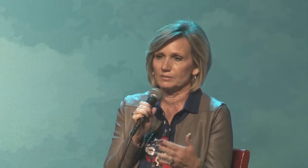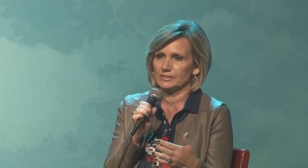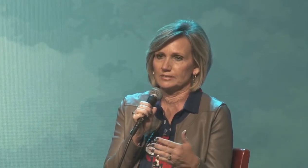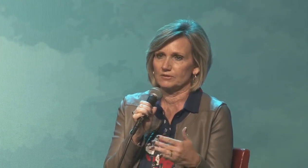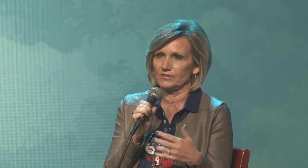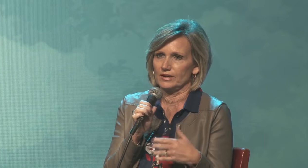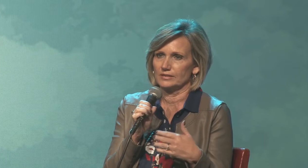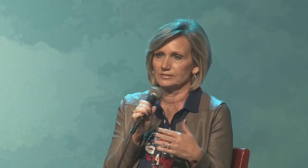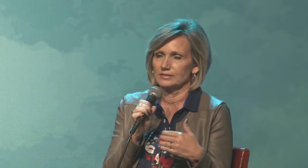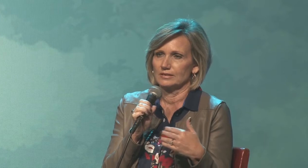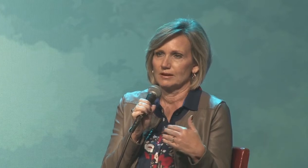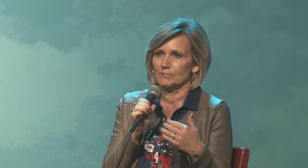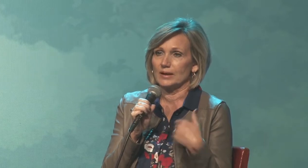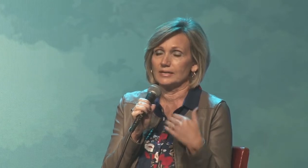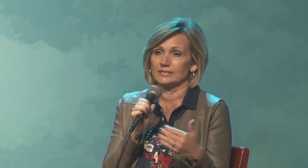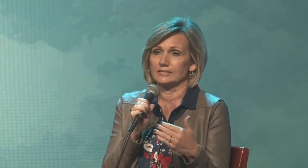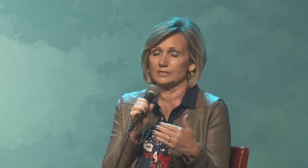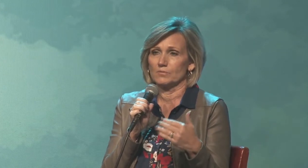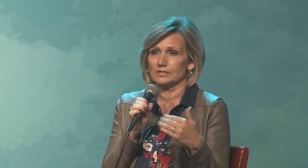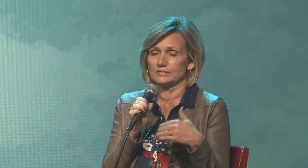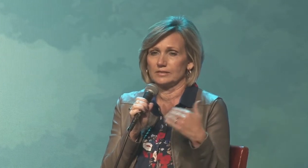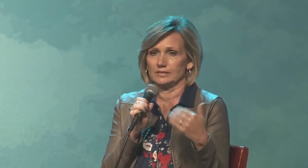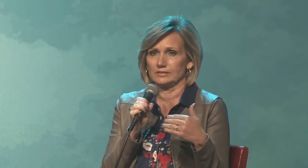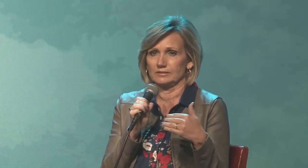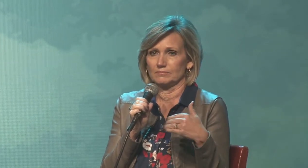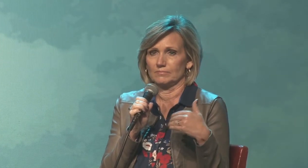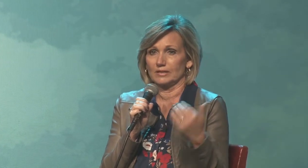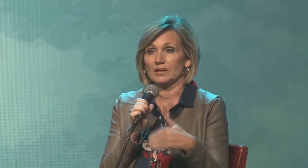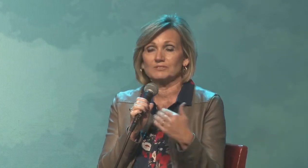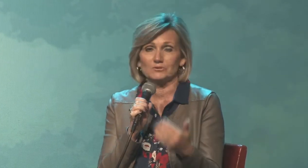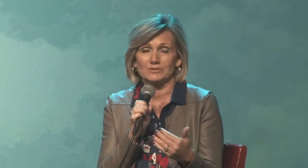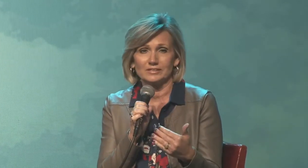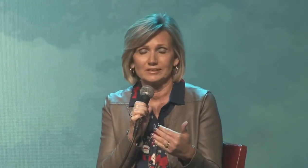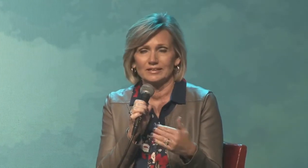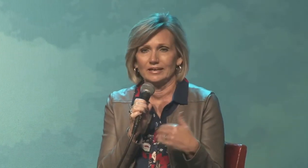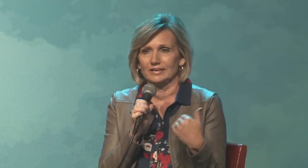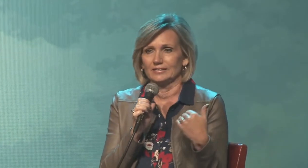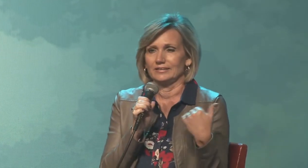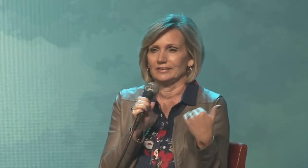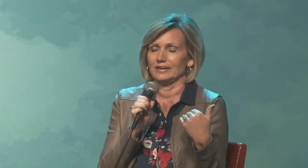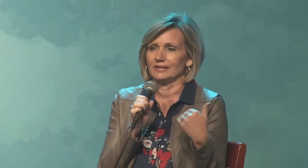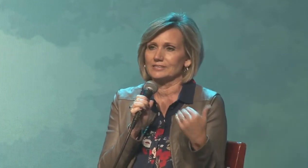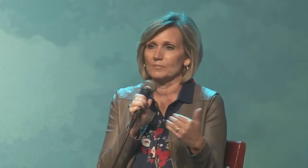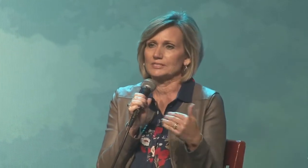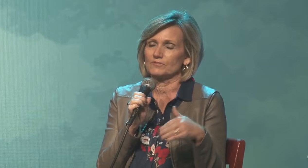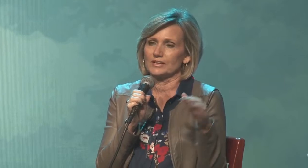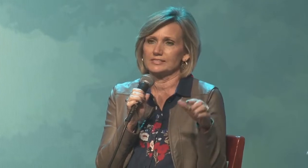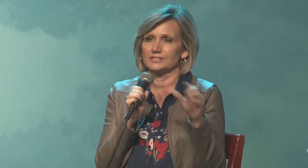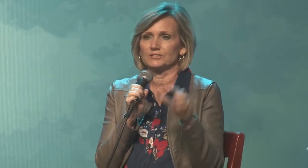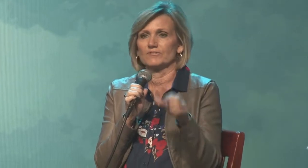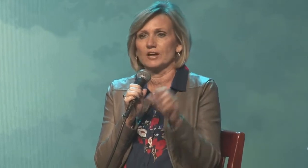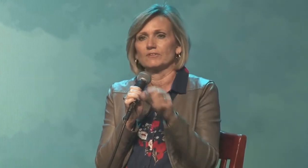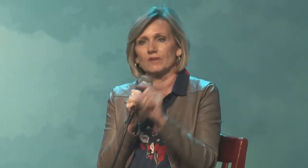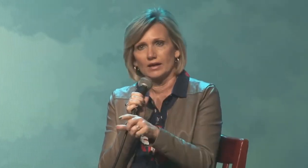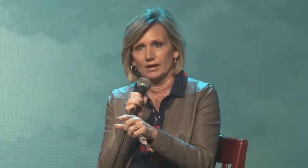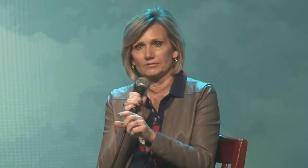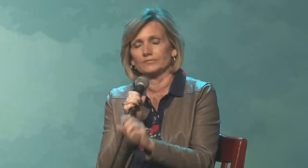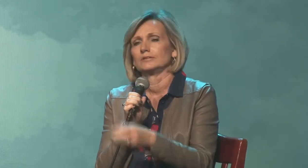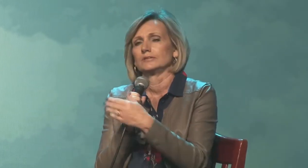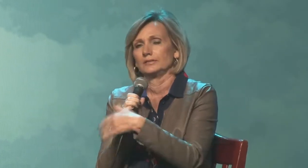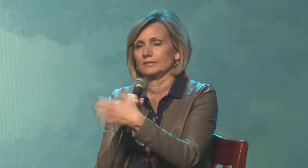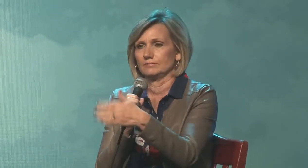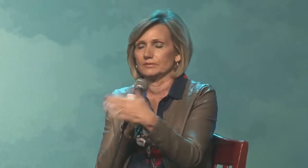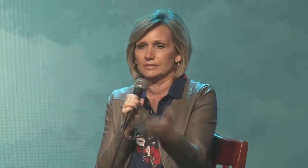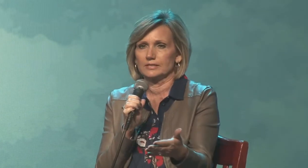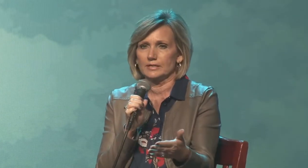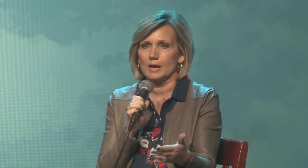looked at myself as my identity was in my life story, and I saw myself as a survivor of,